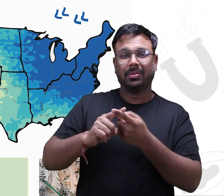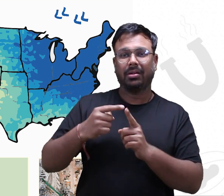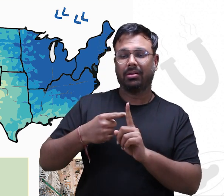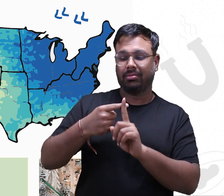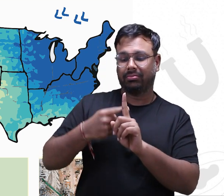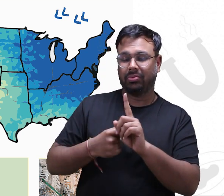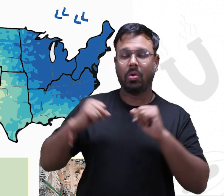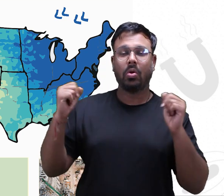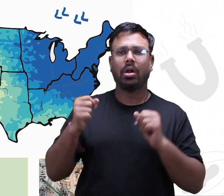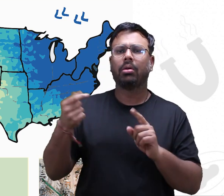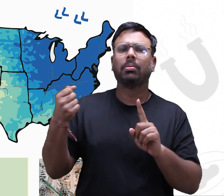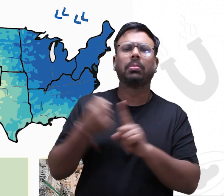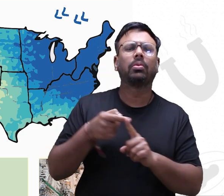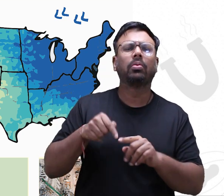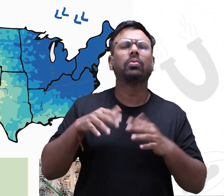Impact of La Nina: